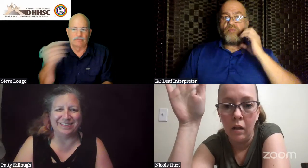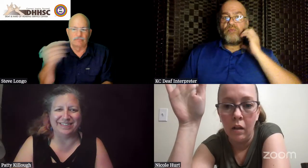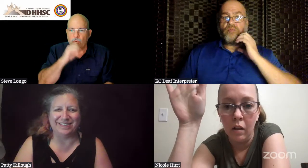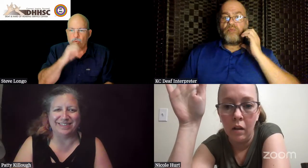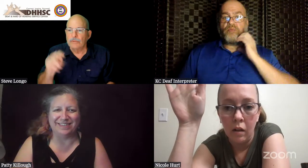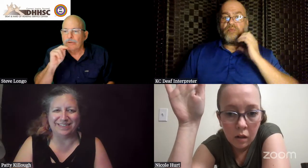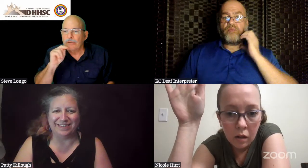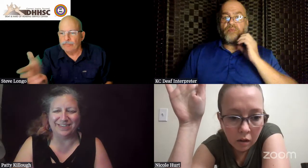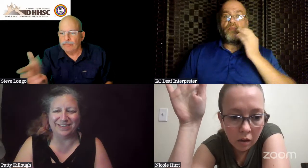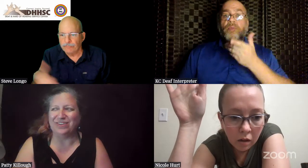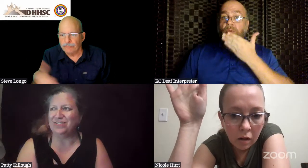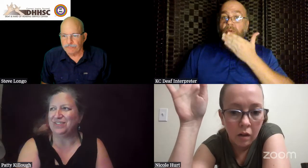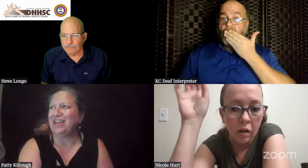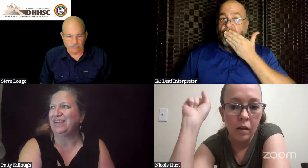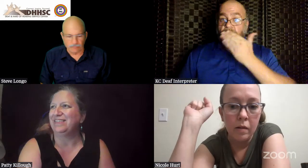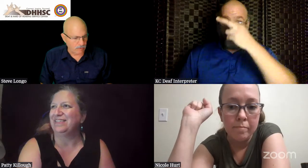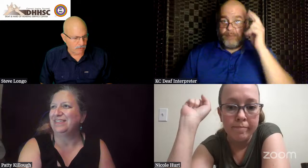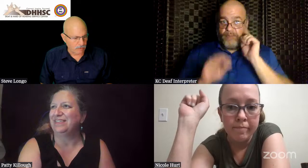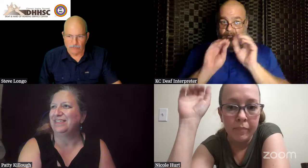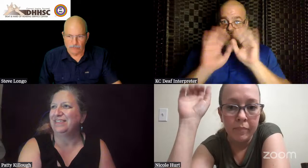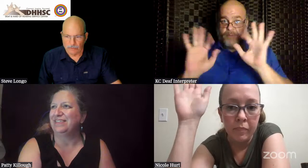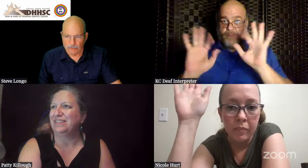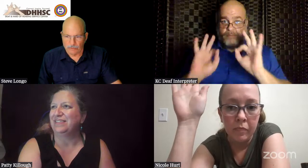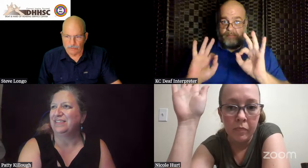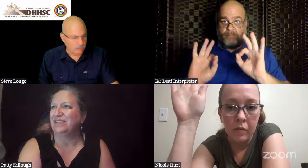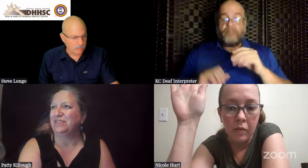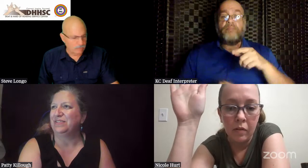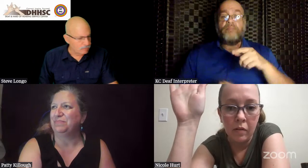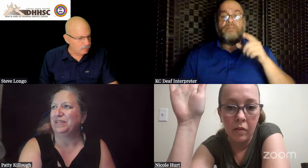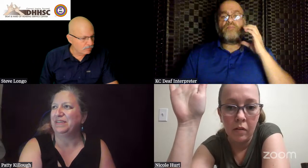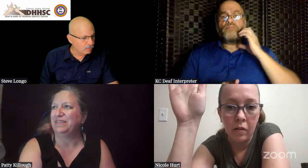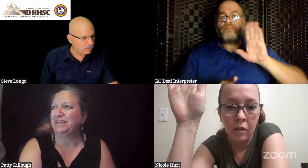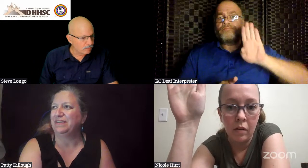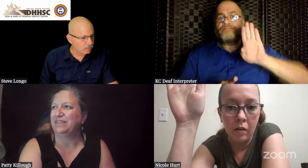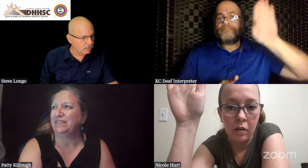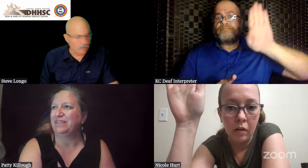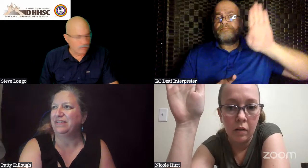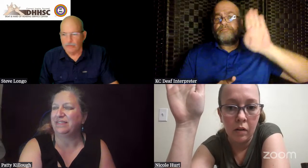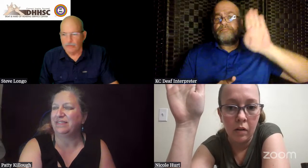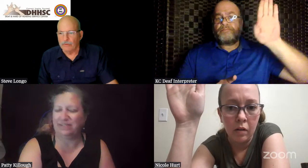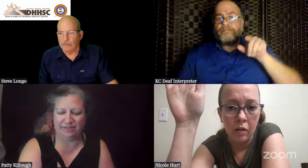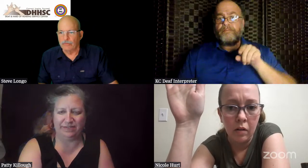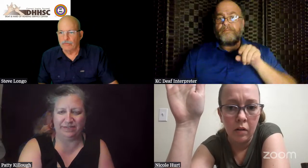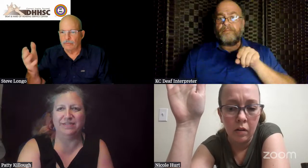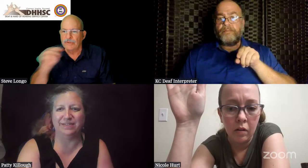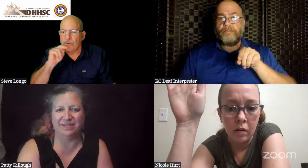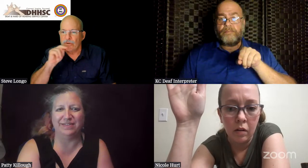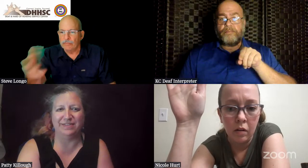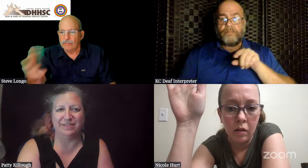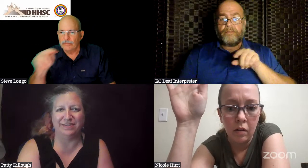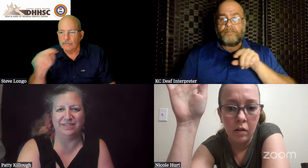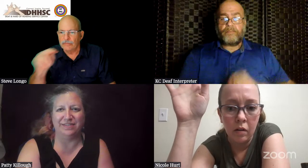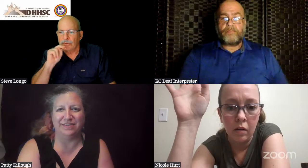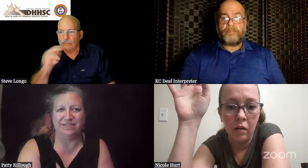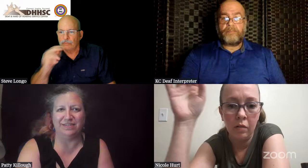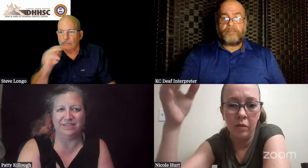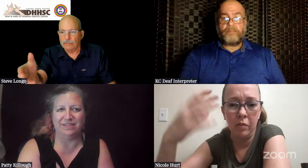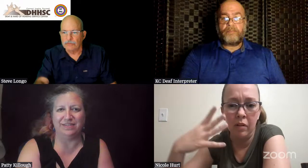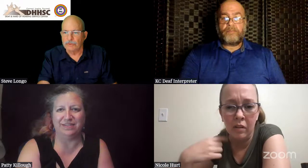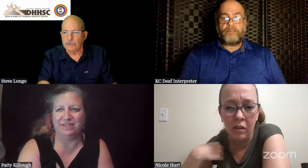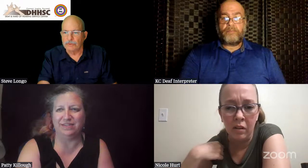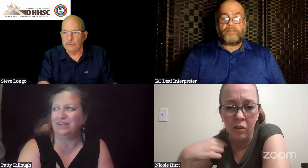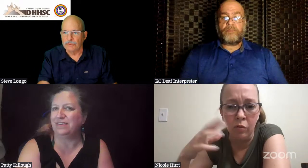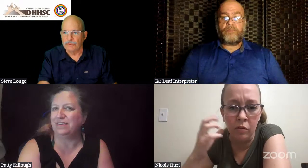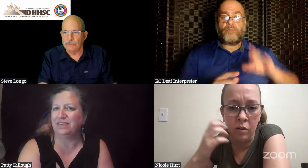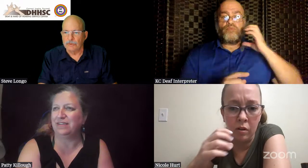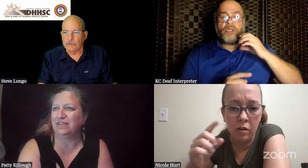So Christian says, thank you, Rosemary, for that clarification. And When Christian, do we vote? When do we